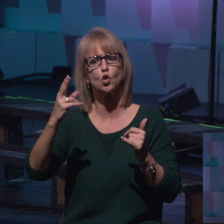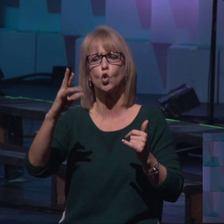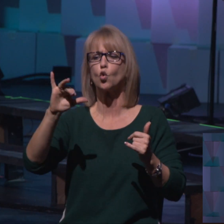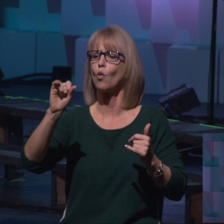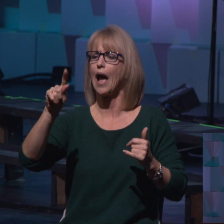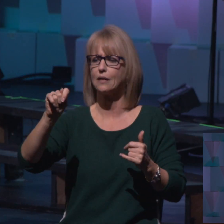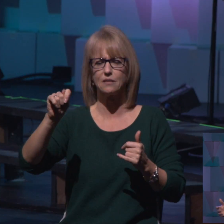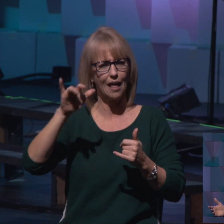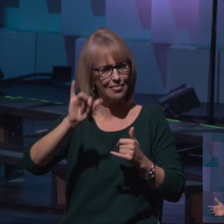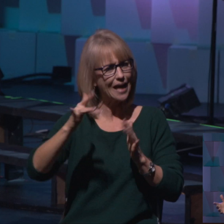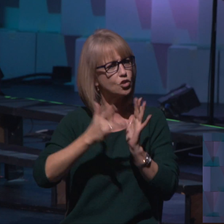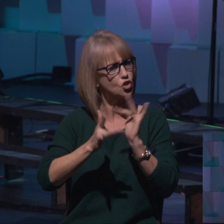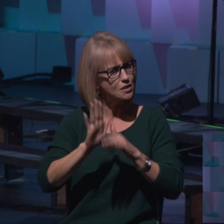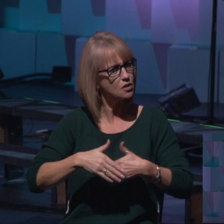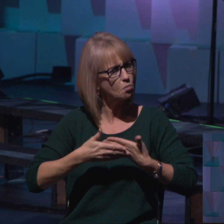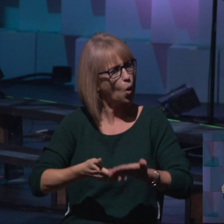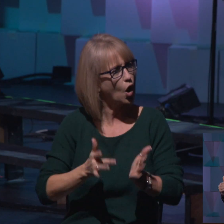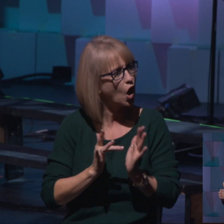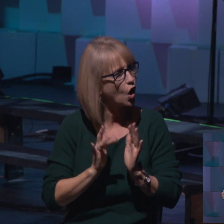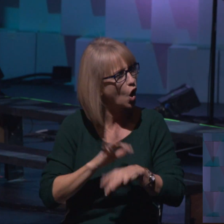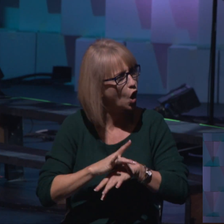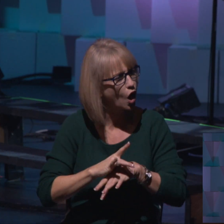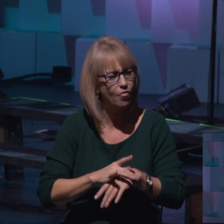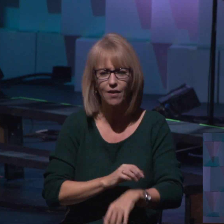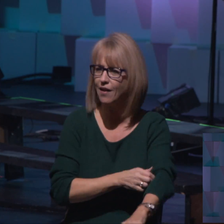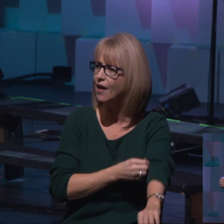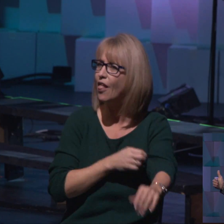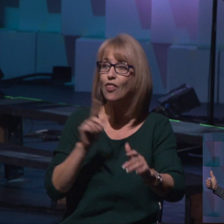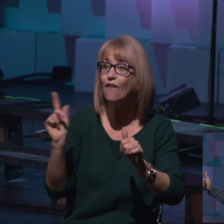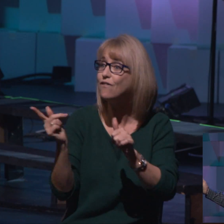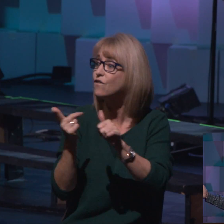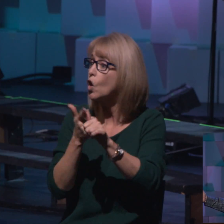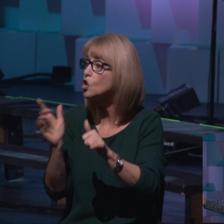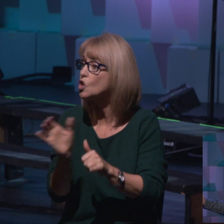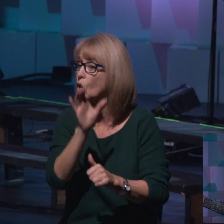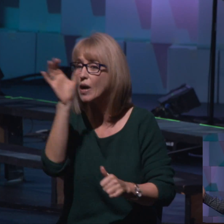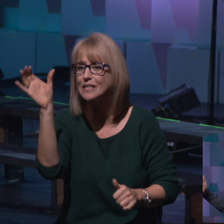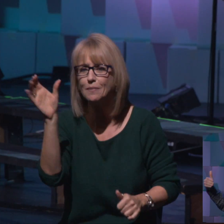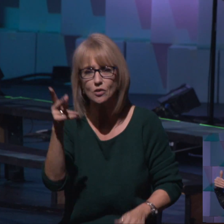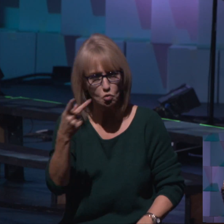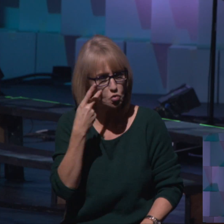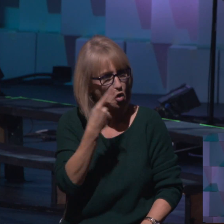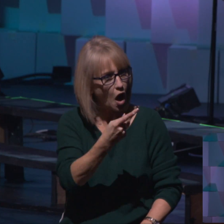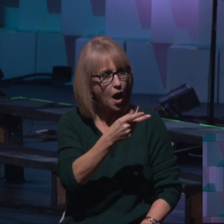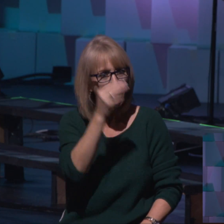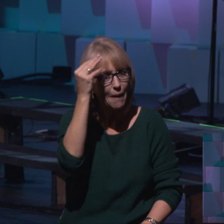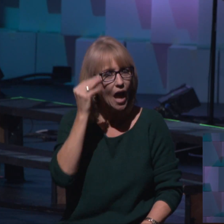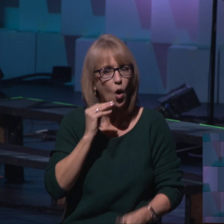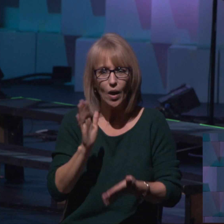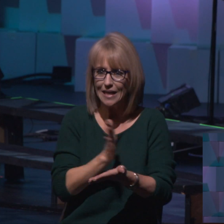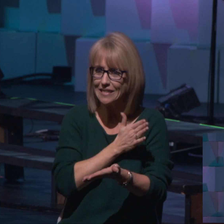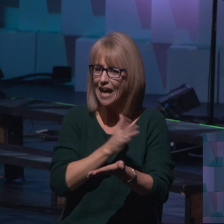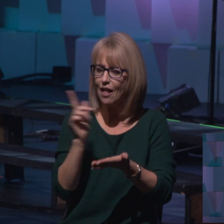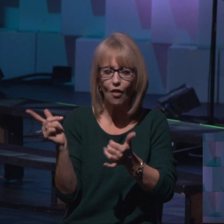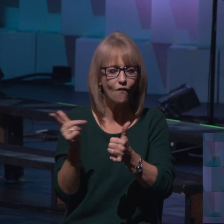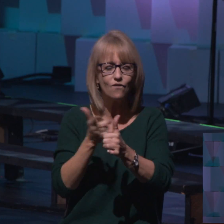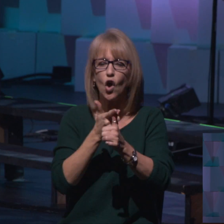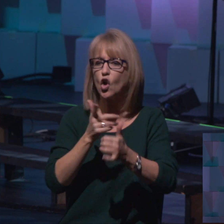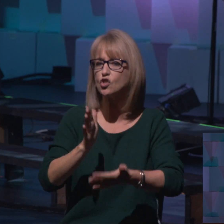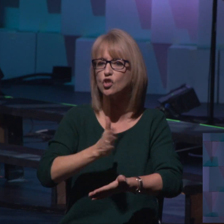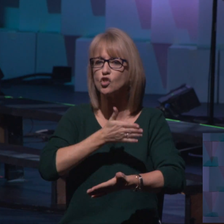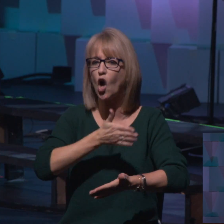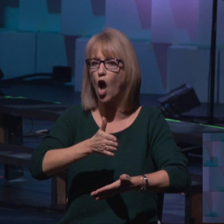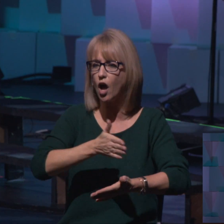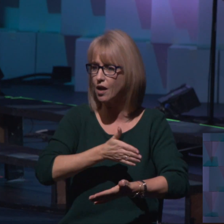of it. Christmas songs always been around. Again, that very first Christmas, we see Mary singing the very first Christmas song. Zechariah did,